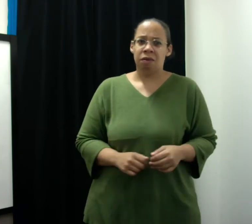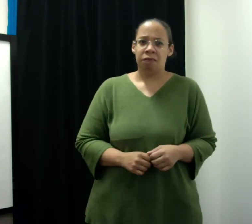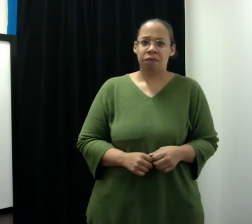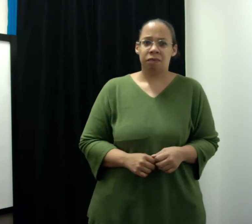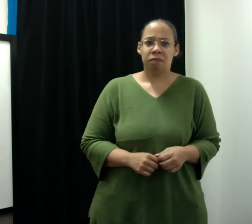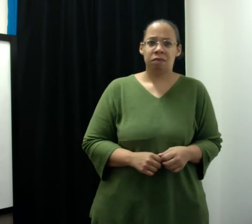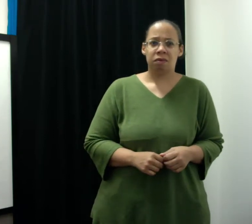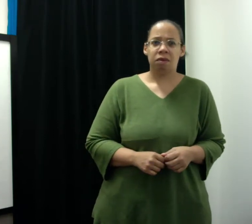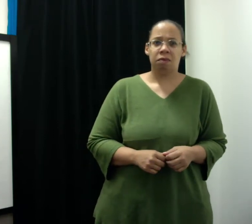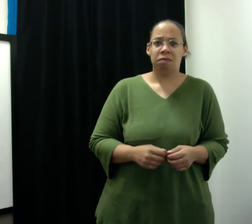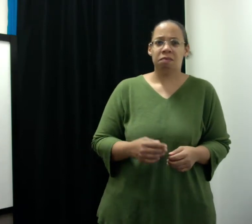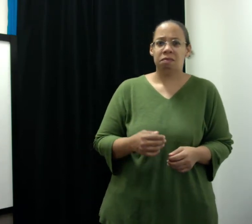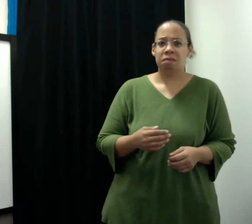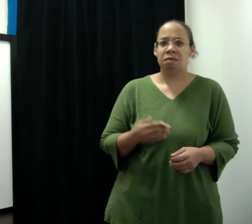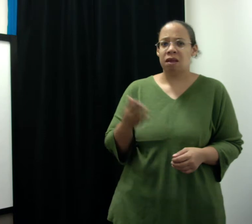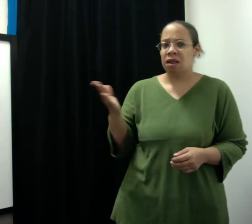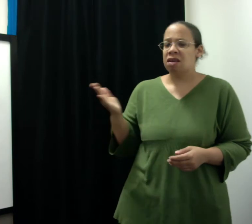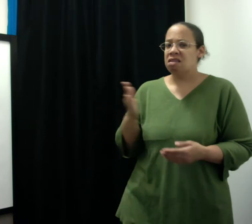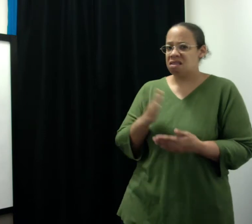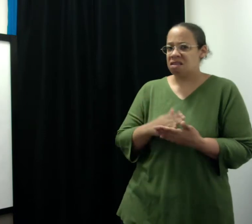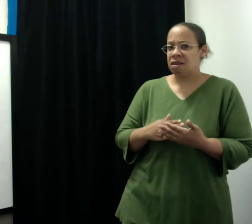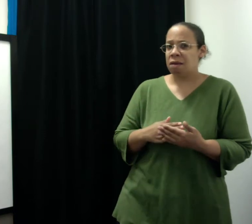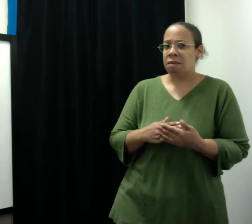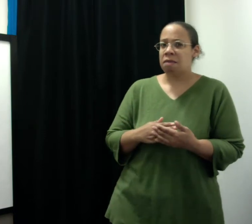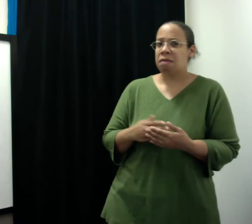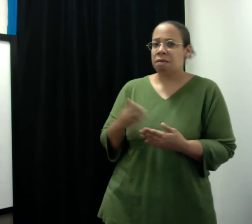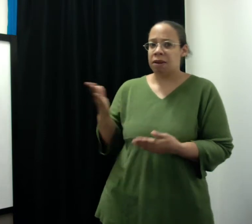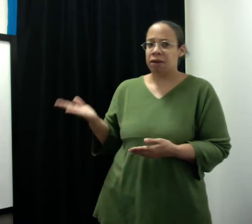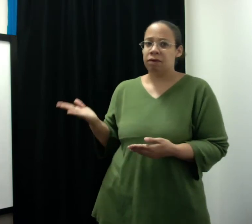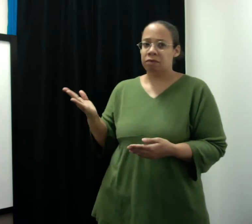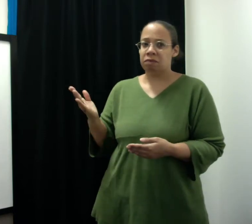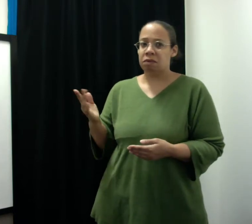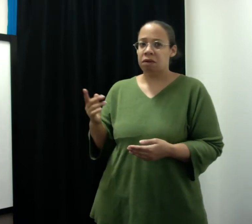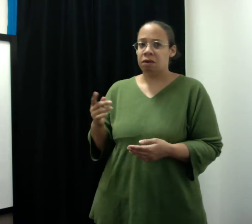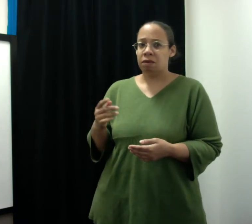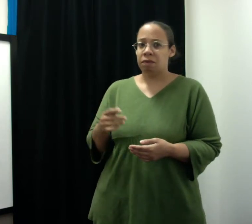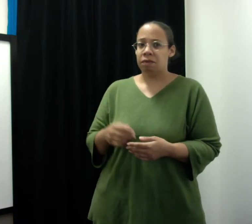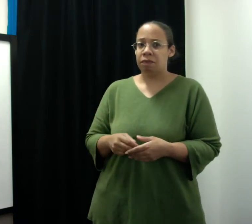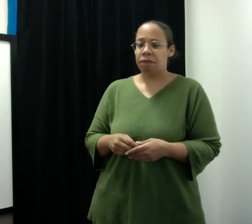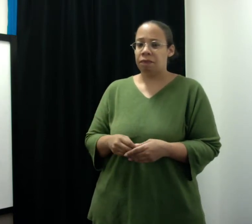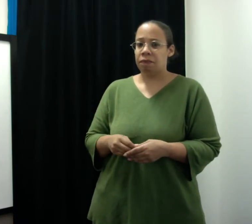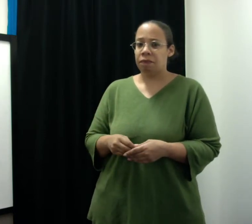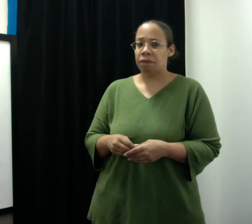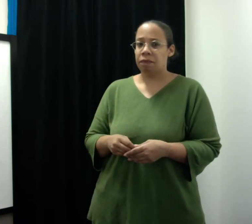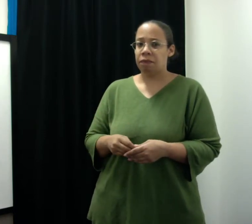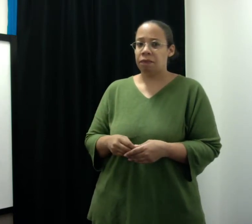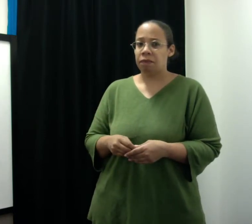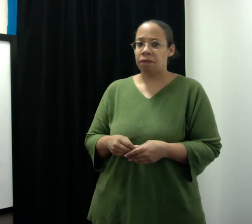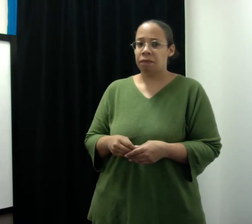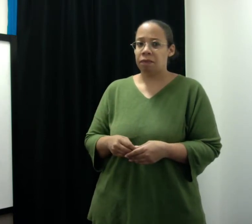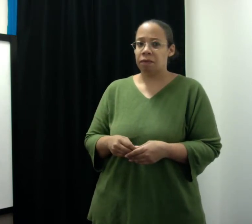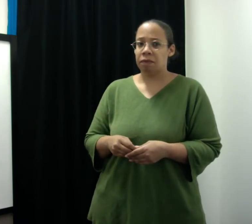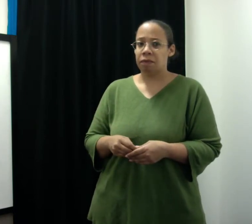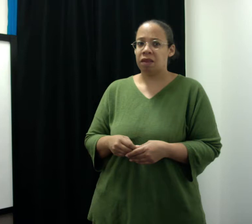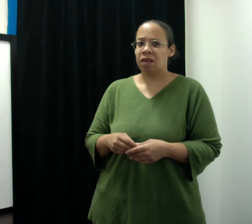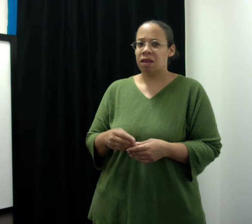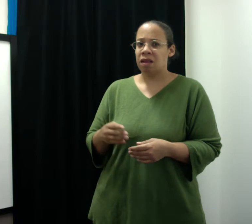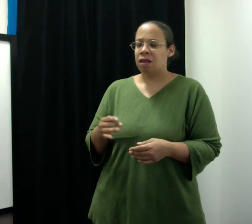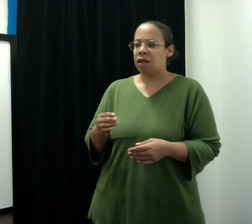main ones. Yes, both use upwards and downward strokes, but have completely different baselines. Arabic tends